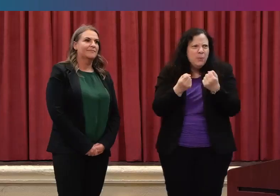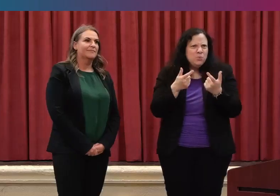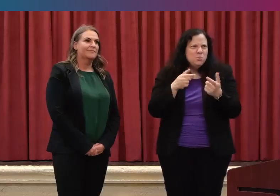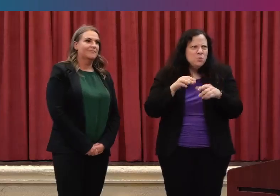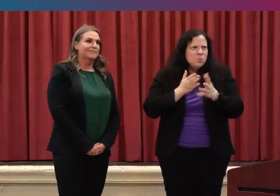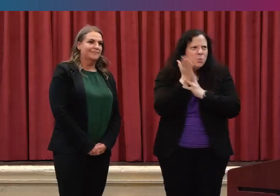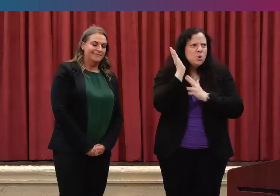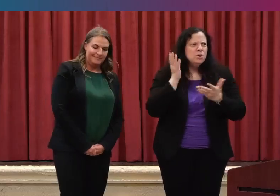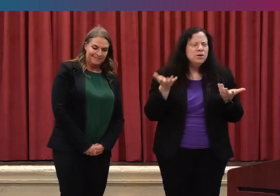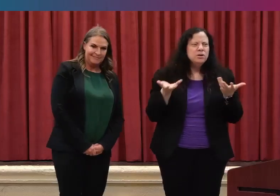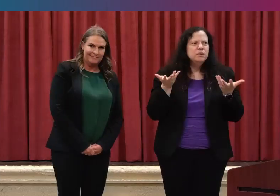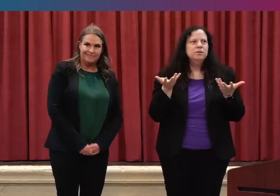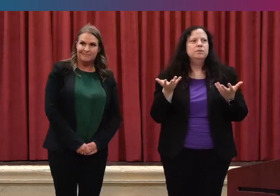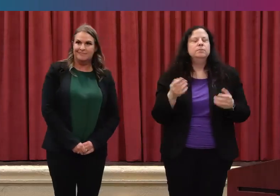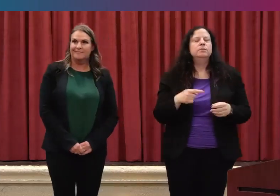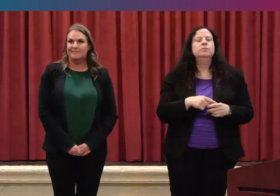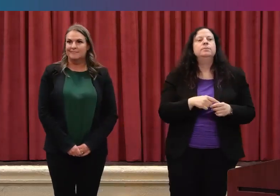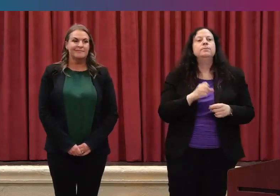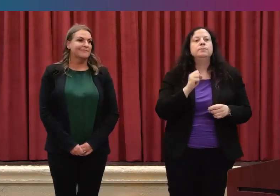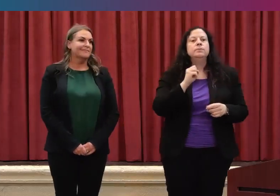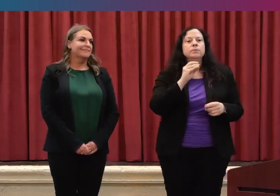breaking, my Civil Rights Act, my civil rights?